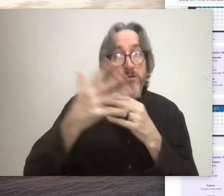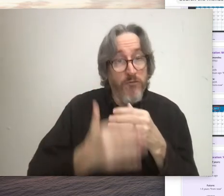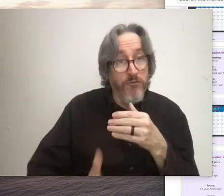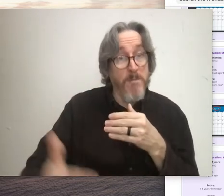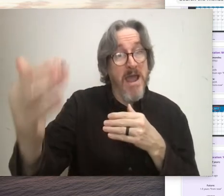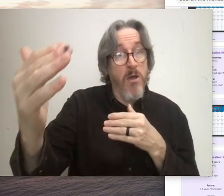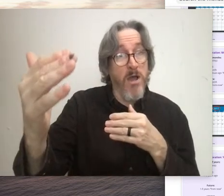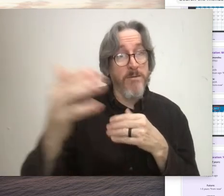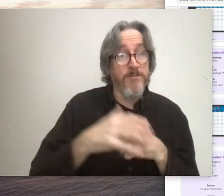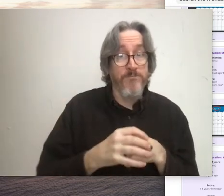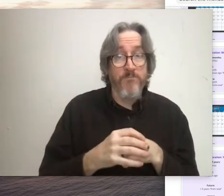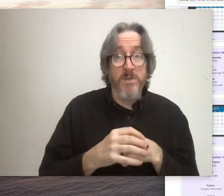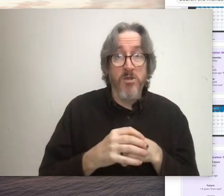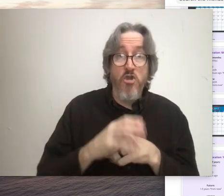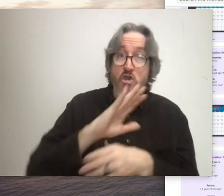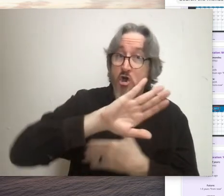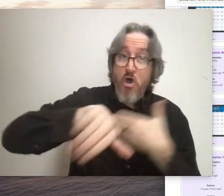and from now on,